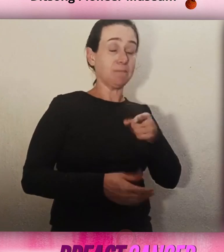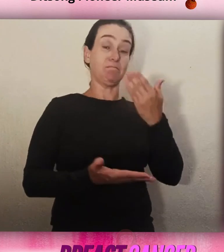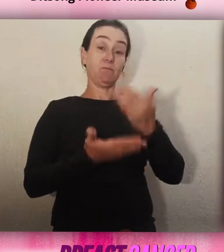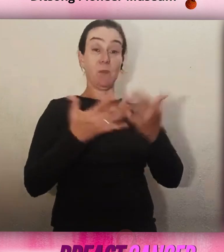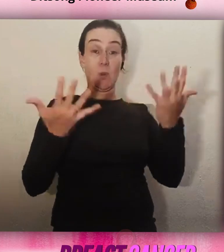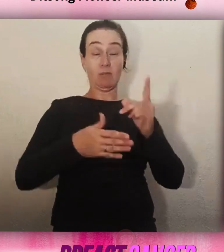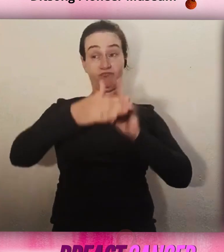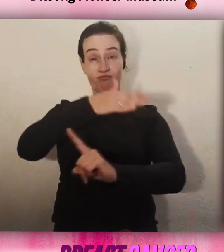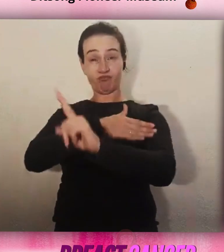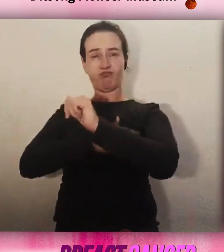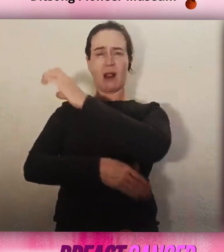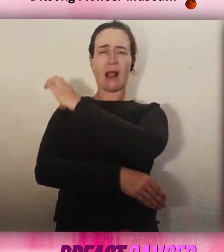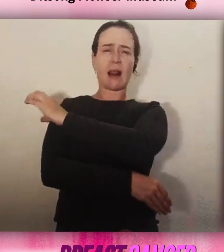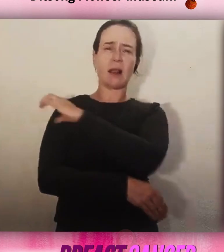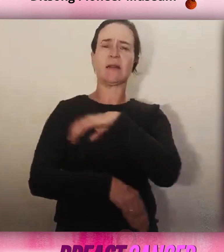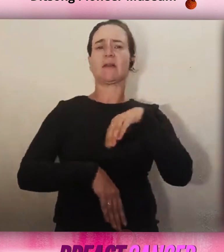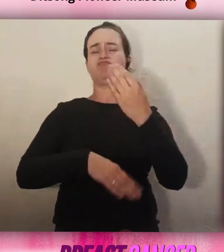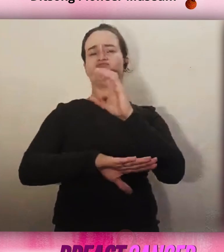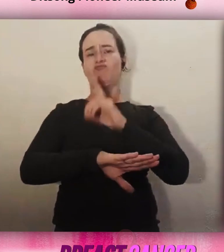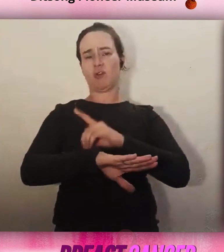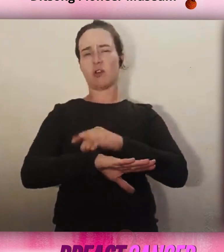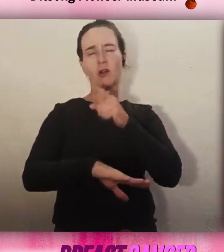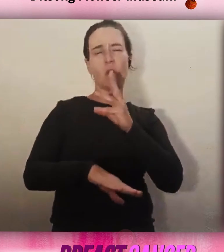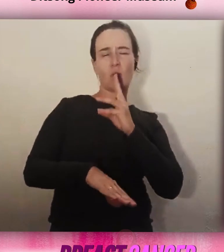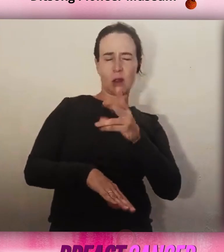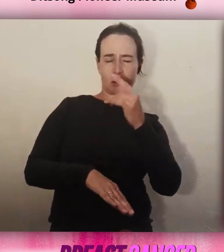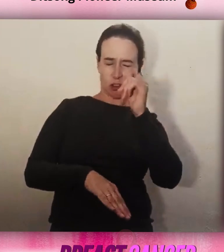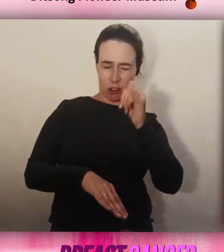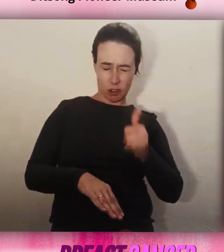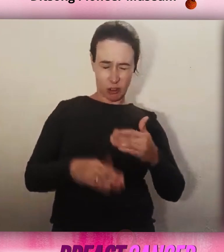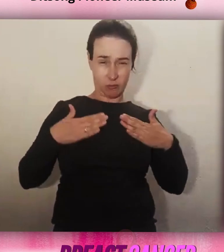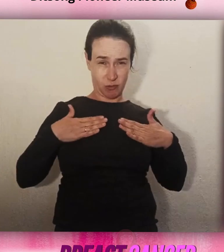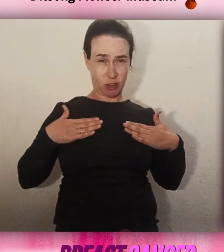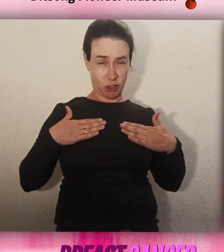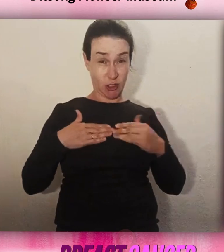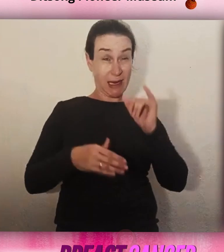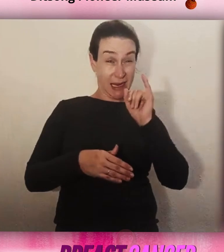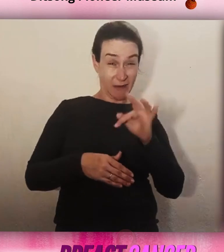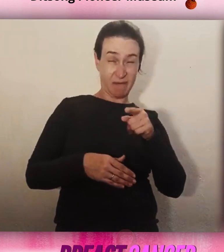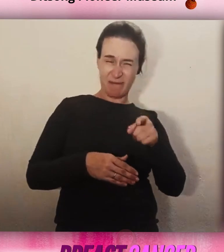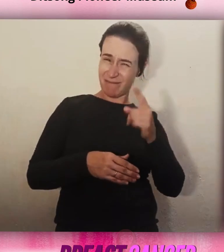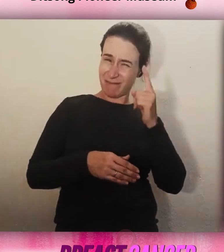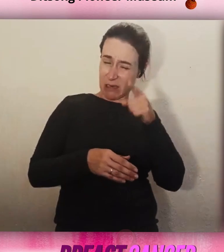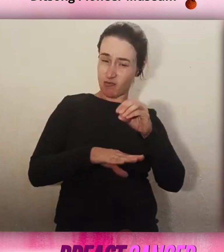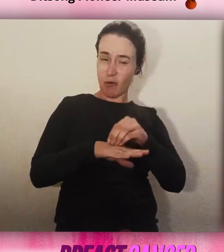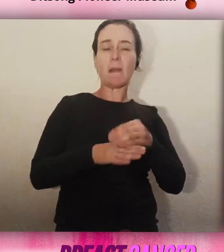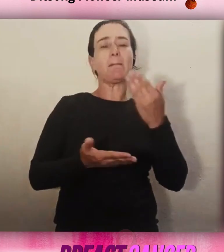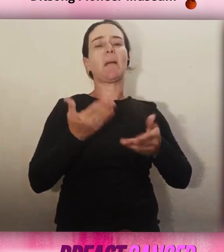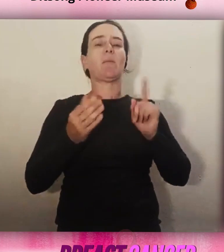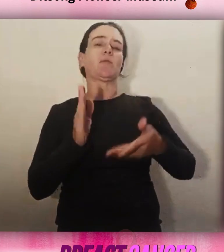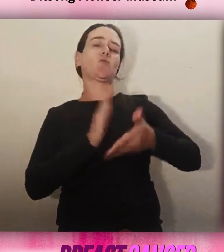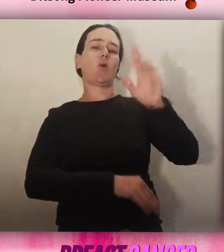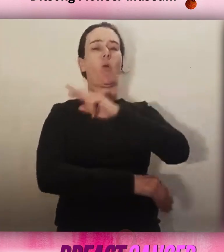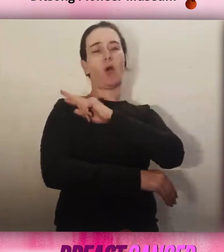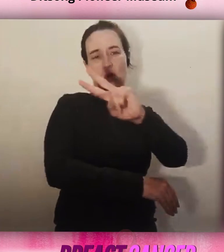This is where you're gonna go to your local clinic or your doctor. bigger. Yeah. They will do the breast exam and they then refer you to the proper channels,